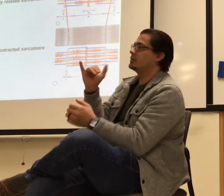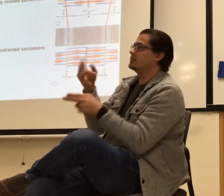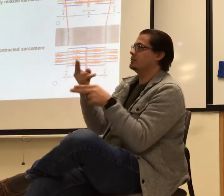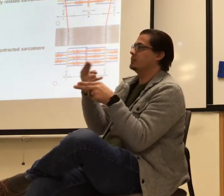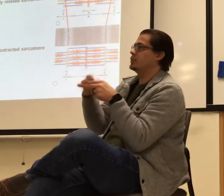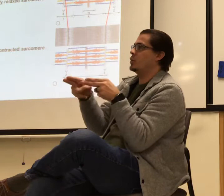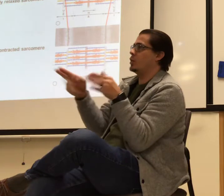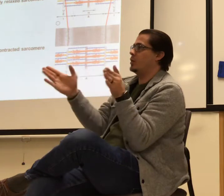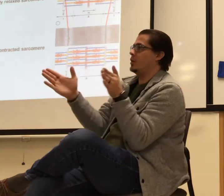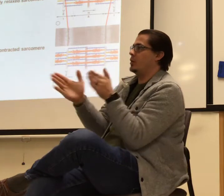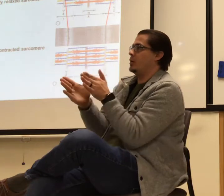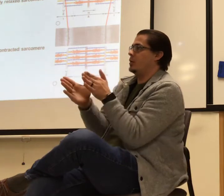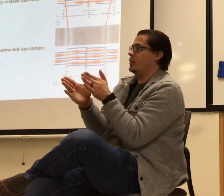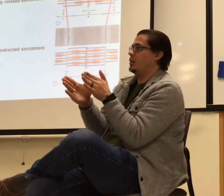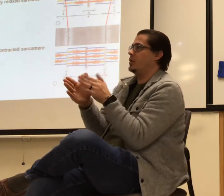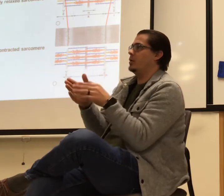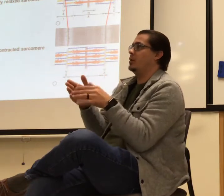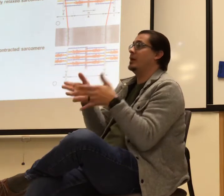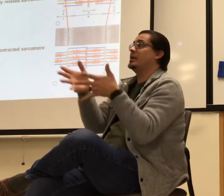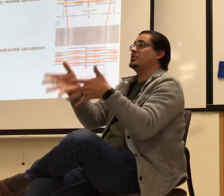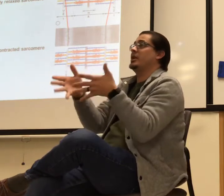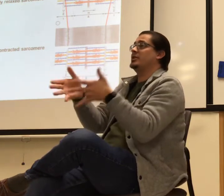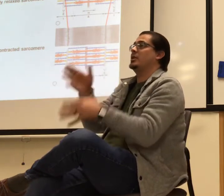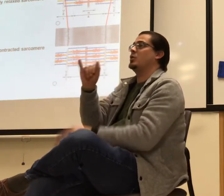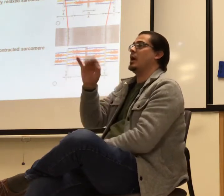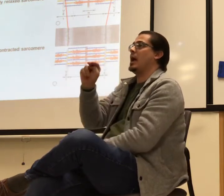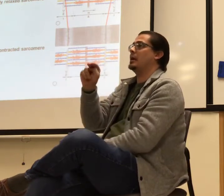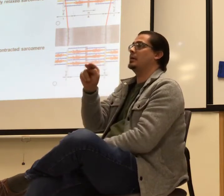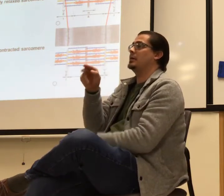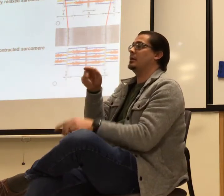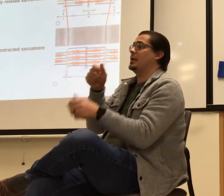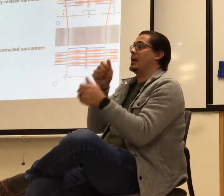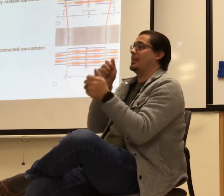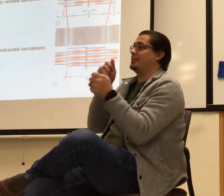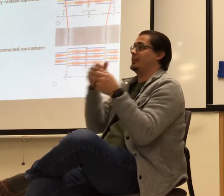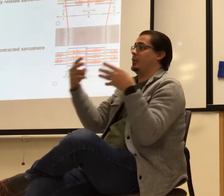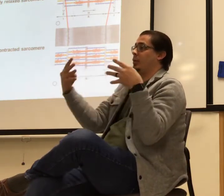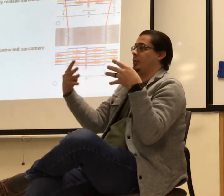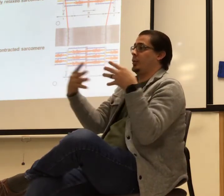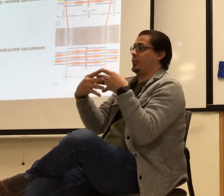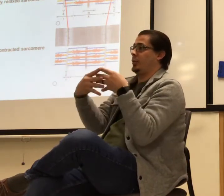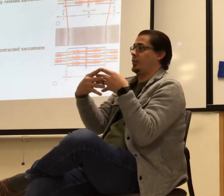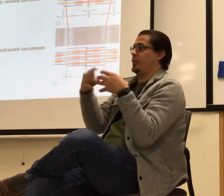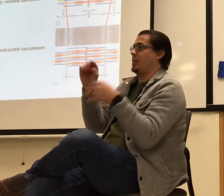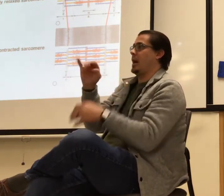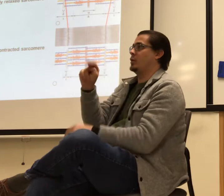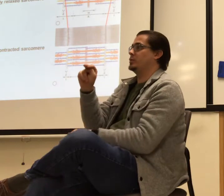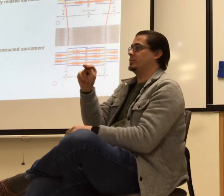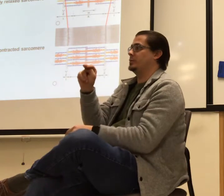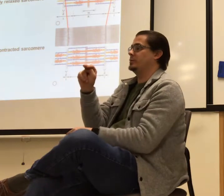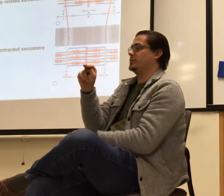A stationary actin slides past stationary myosin.